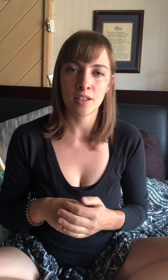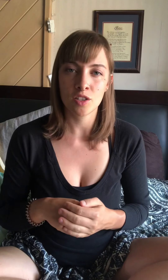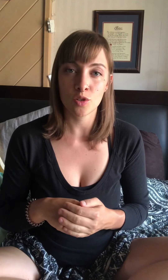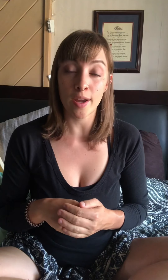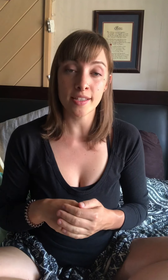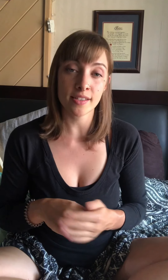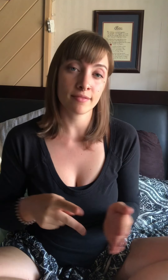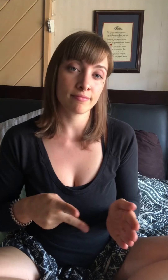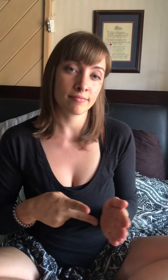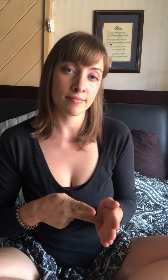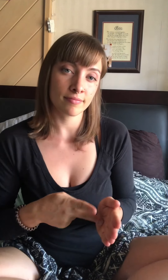twice,